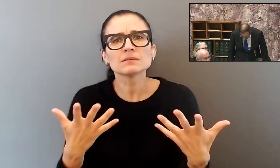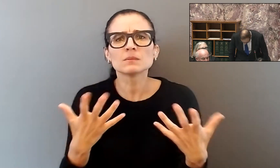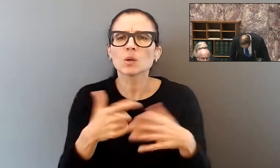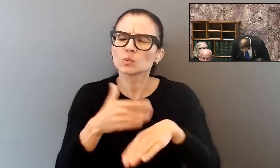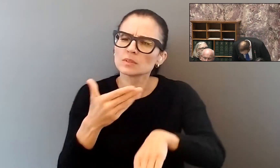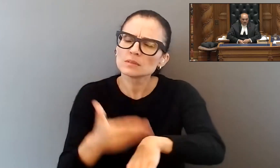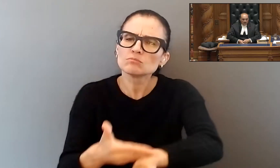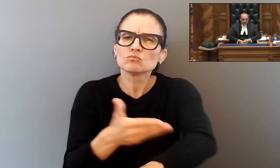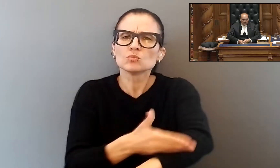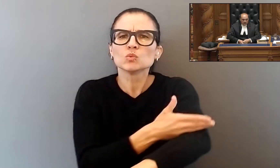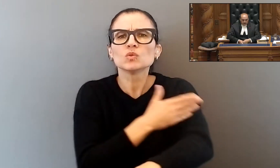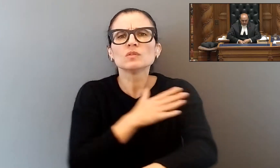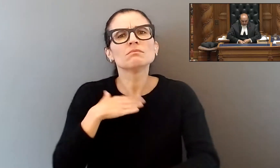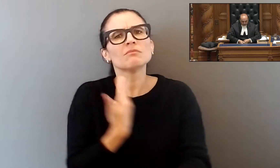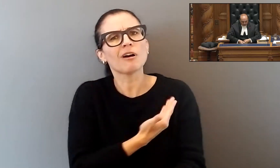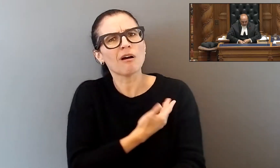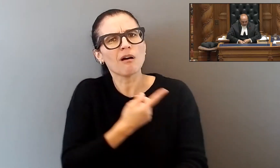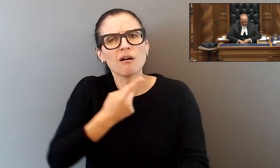Mr. Speaker.